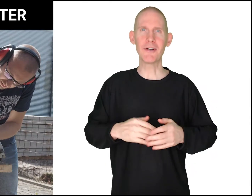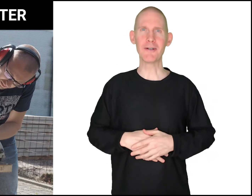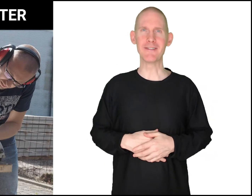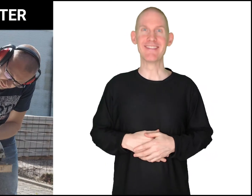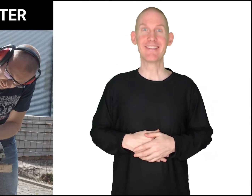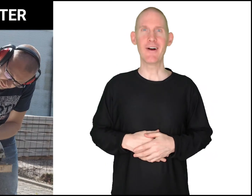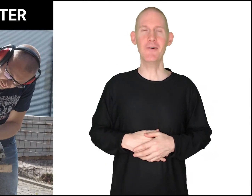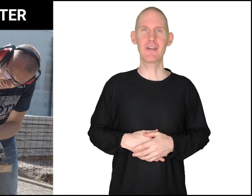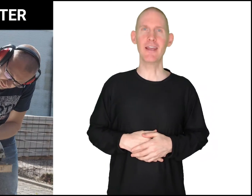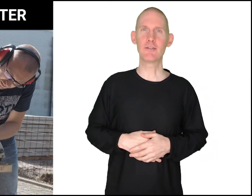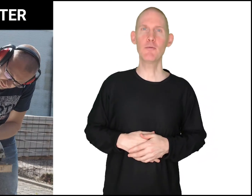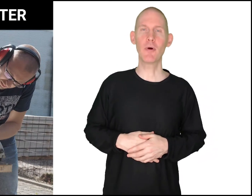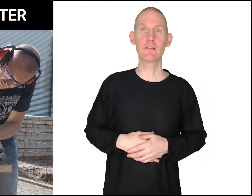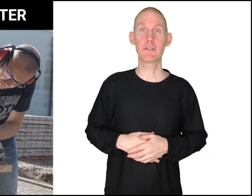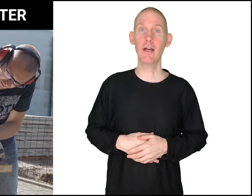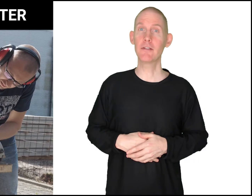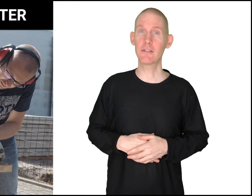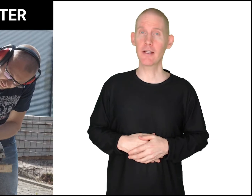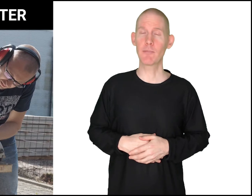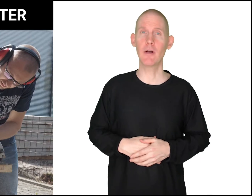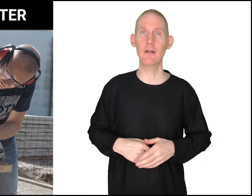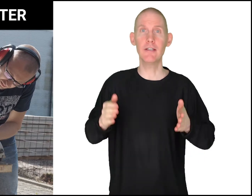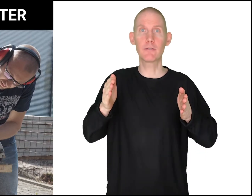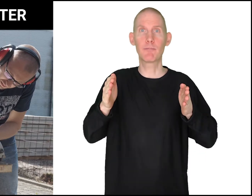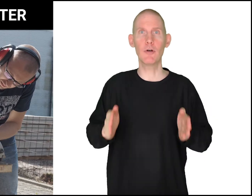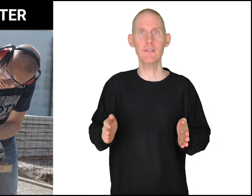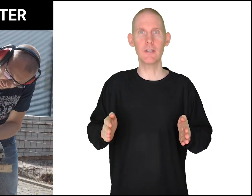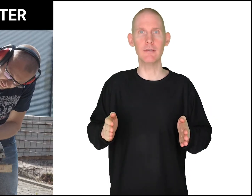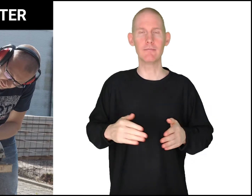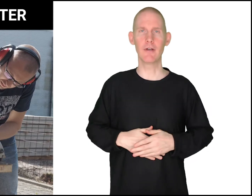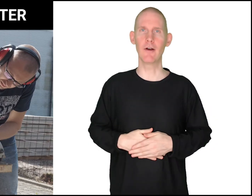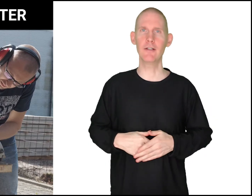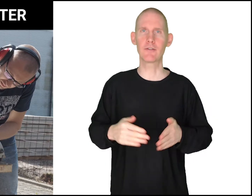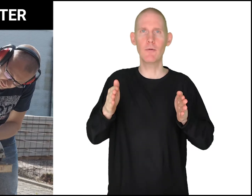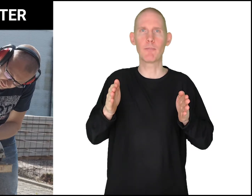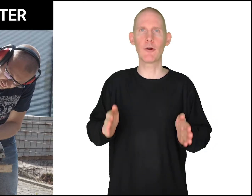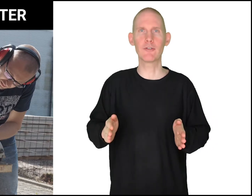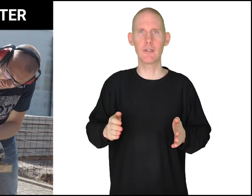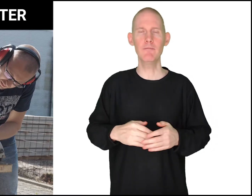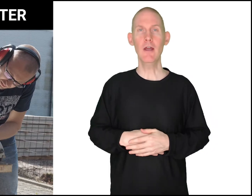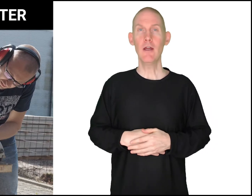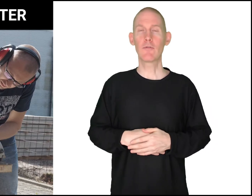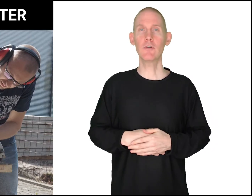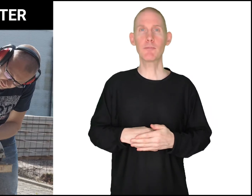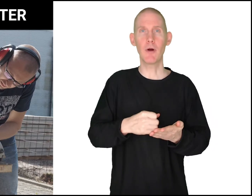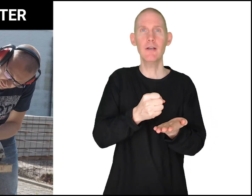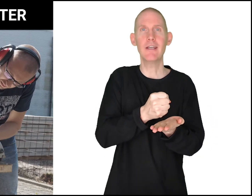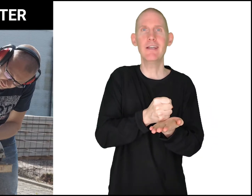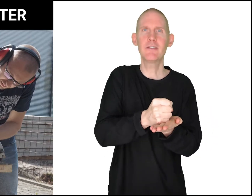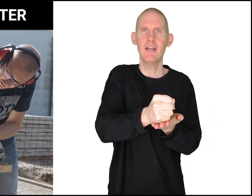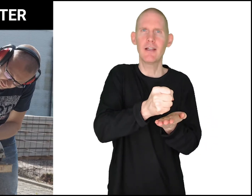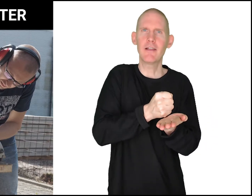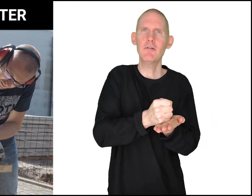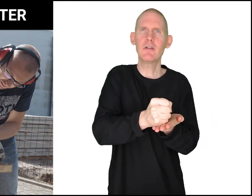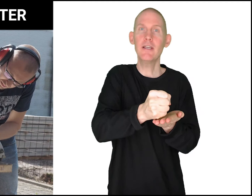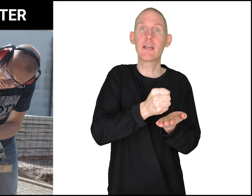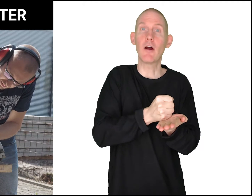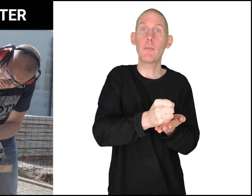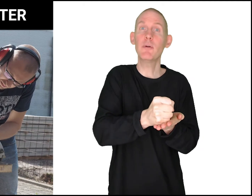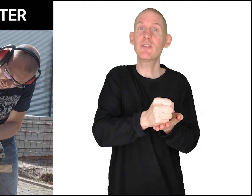carpenter. Okay, 2-part sign. The second part is person. All right, so person. First part is literally